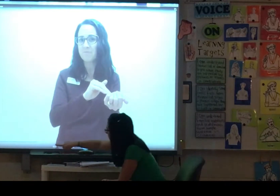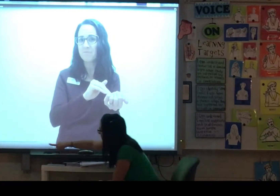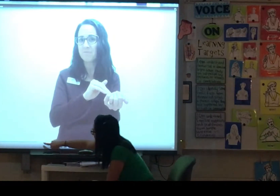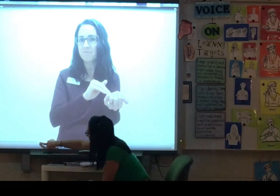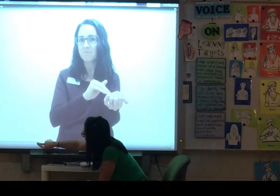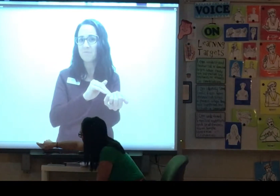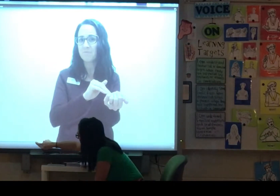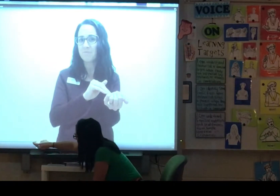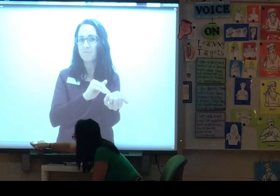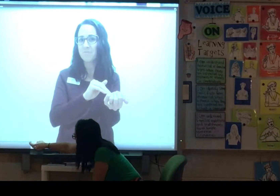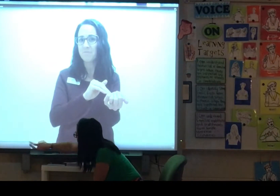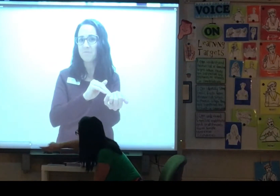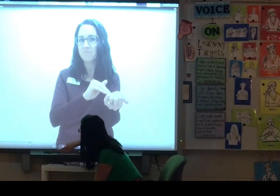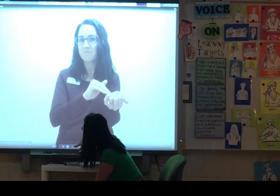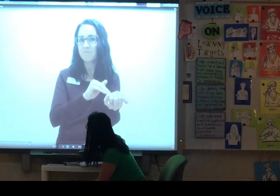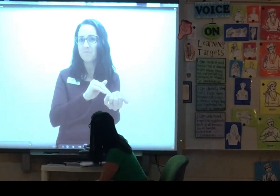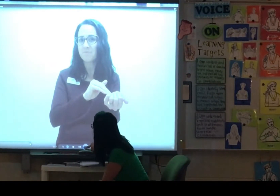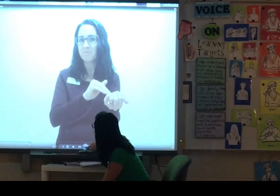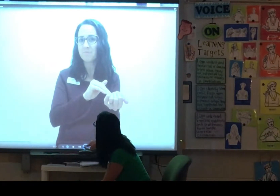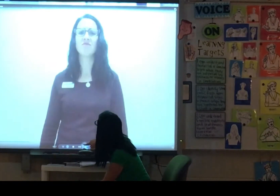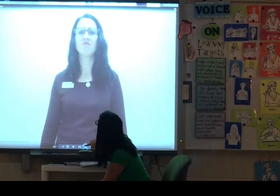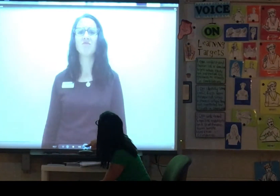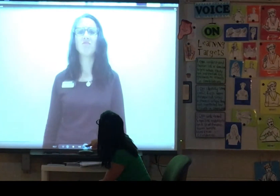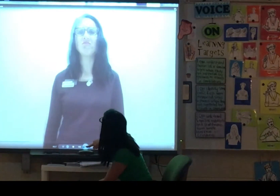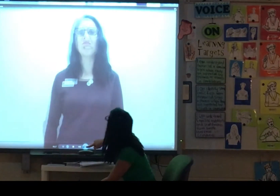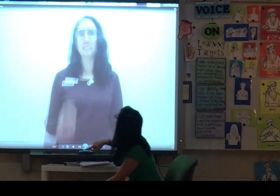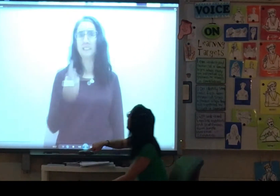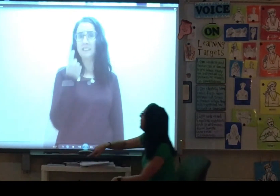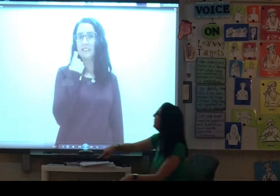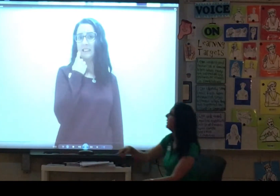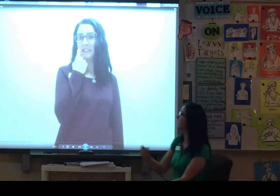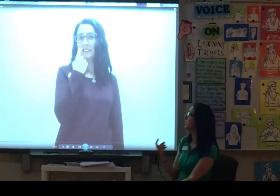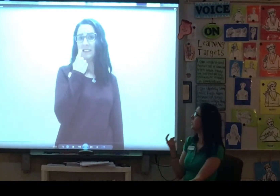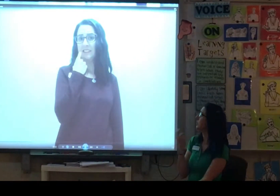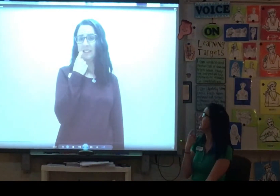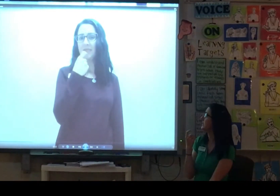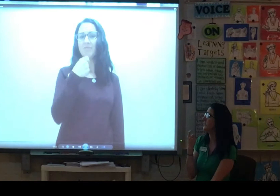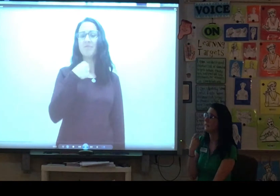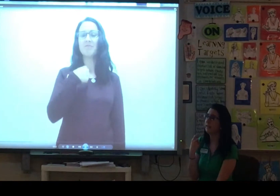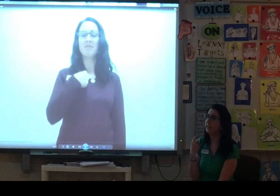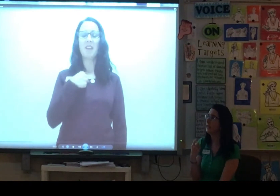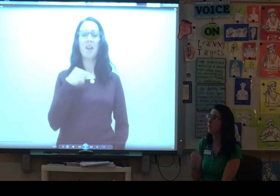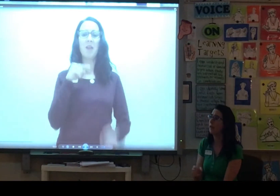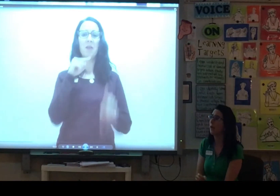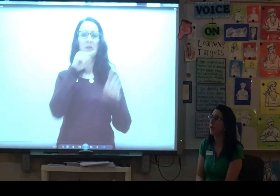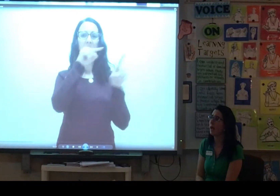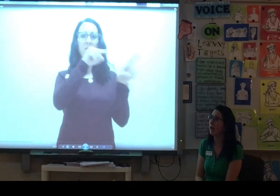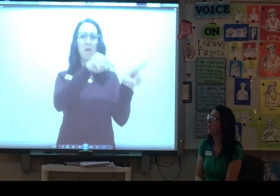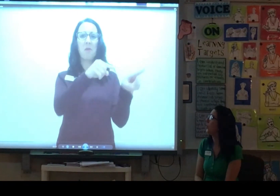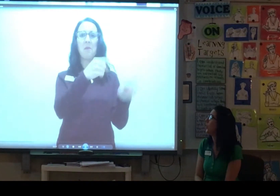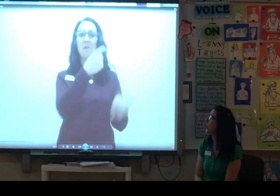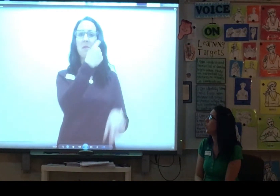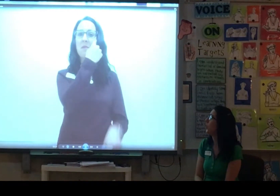so we're going to go back to the beginning of that. Alright, okay. Recently,